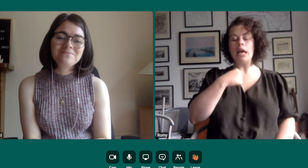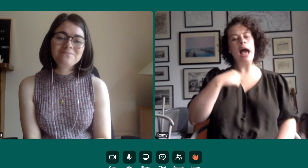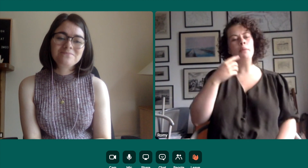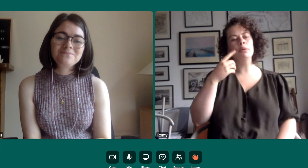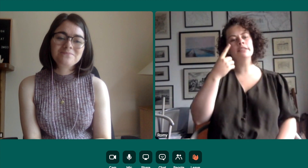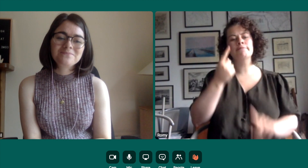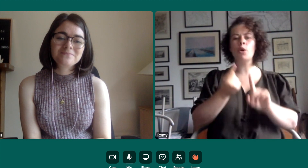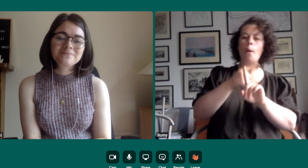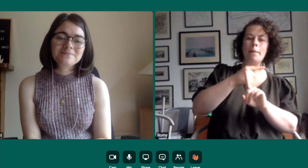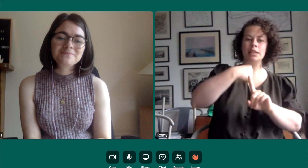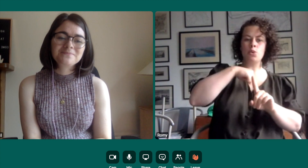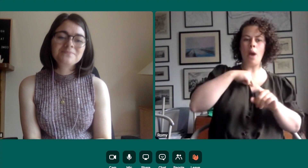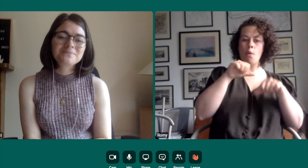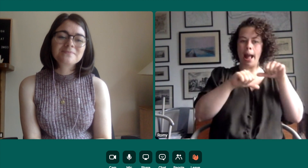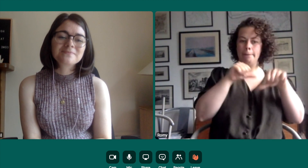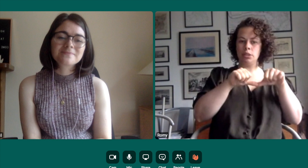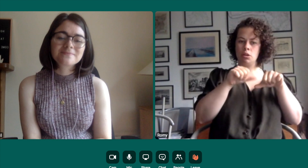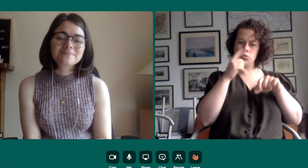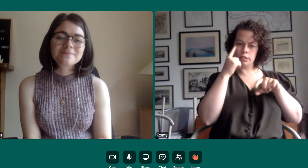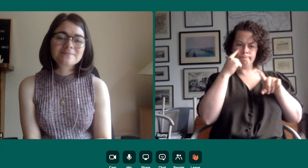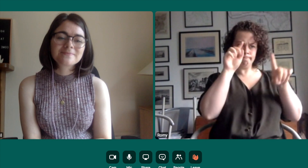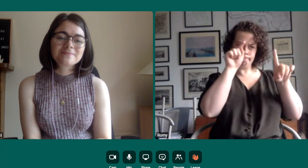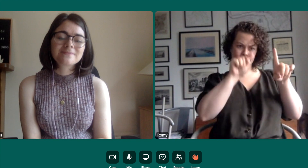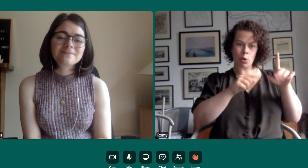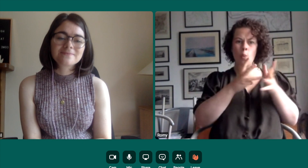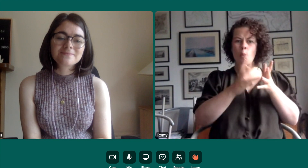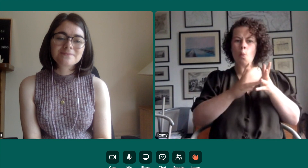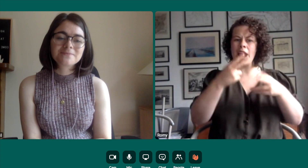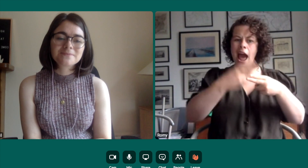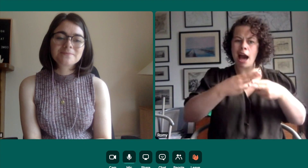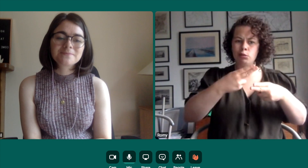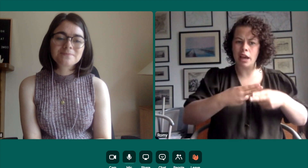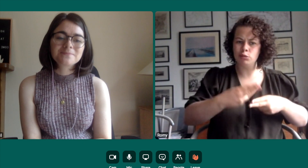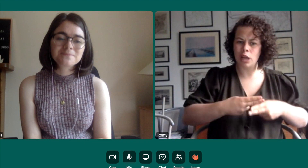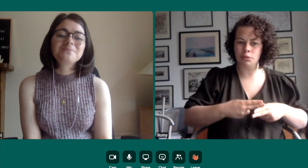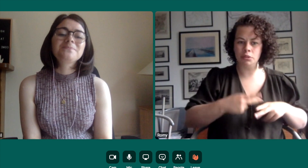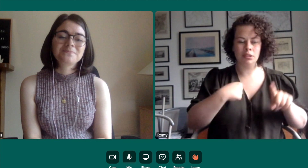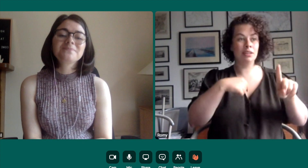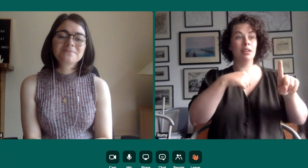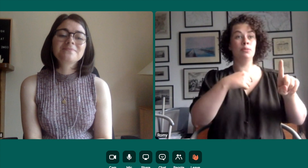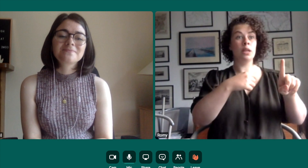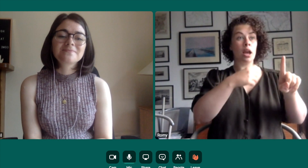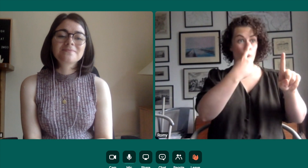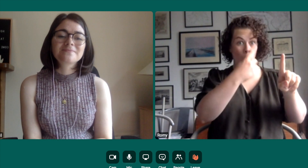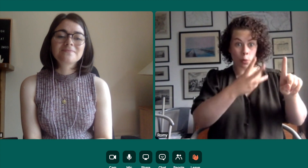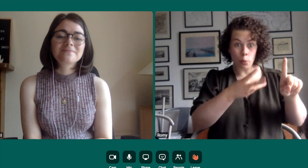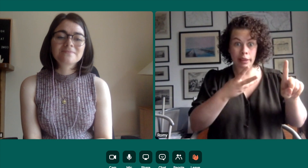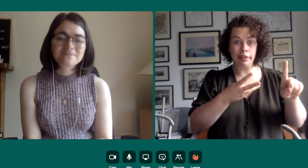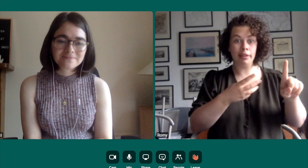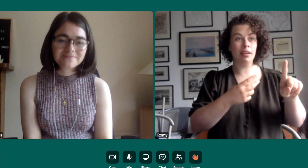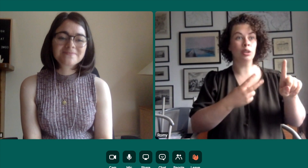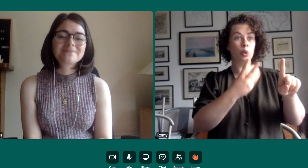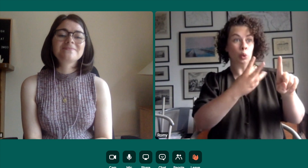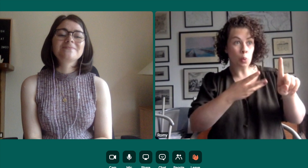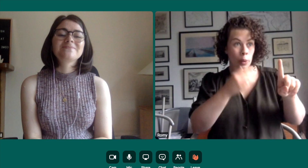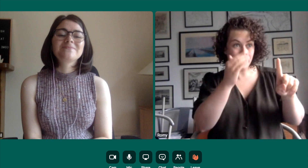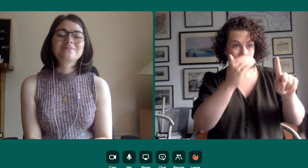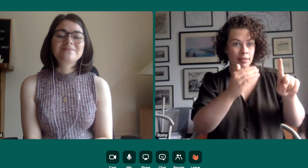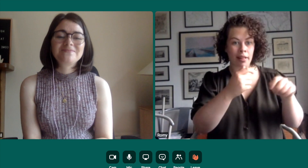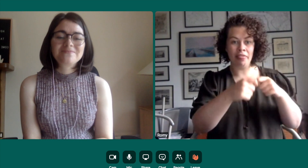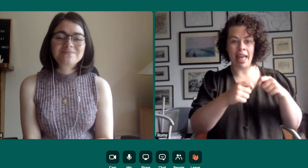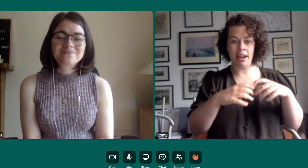I was looking back over the episodes on our platform and it's like 1 on the first week, 1 on the second week, 3-week